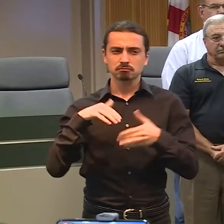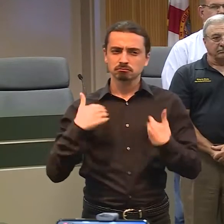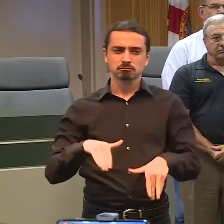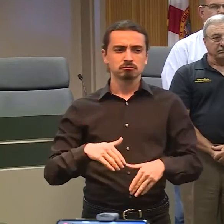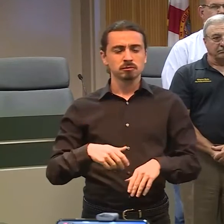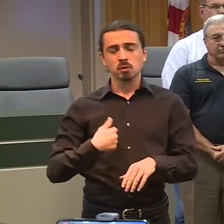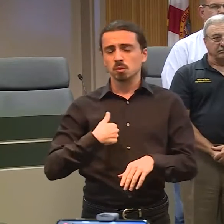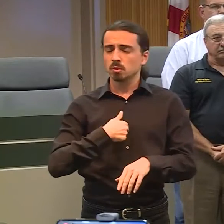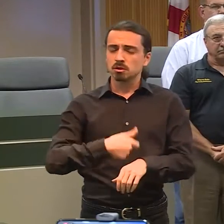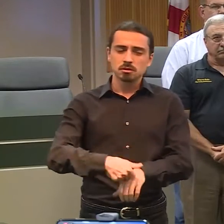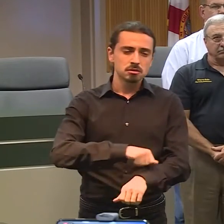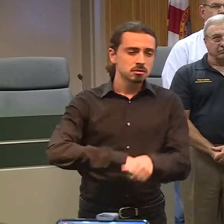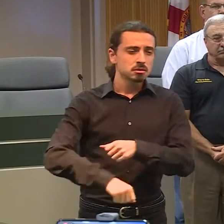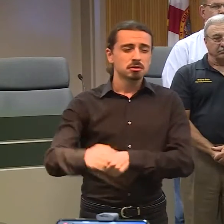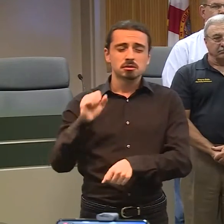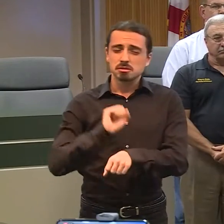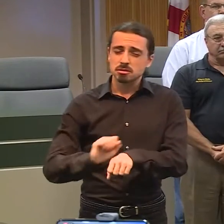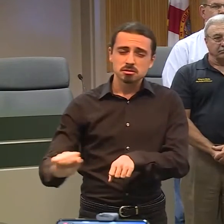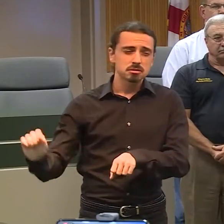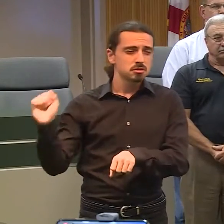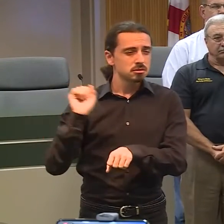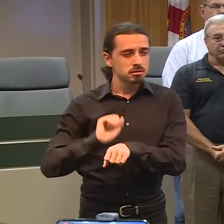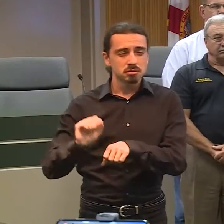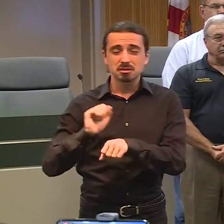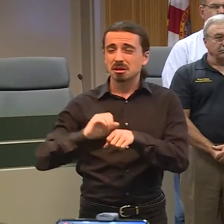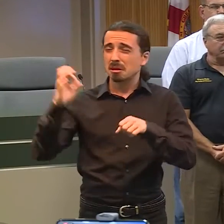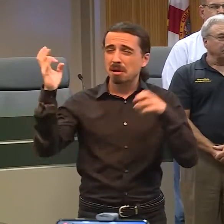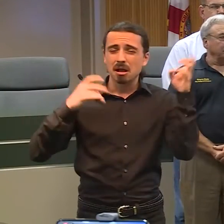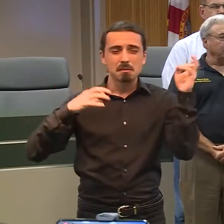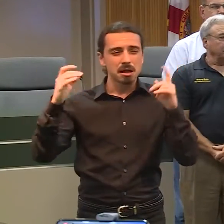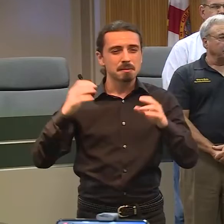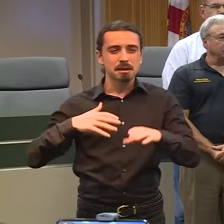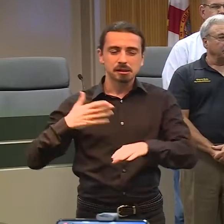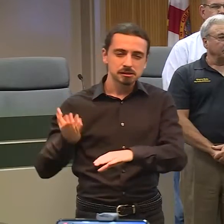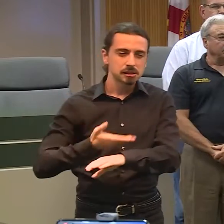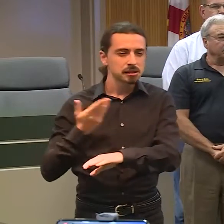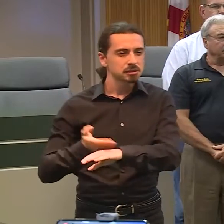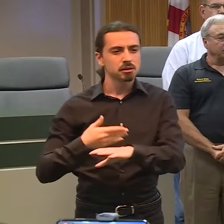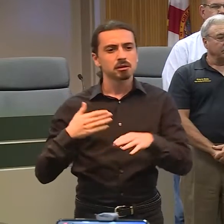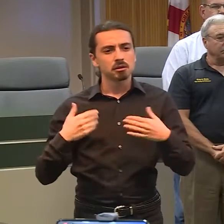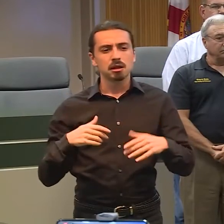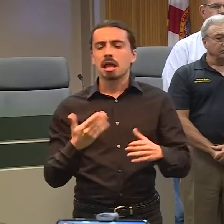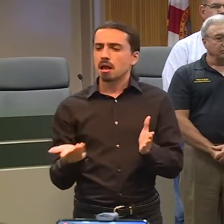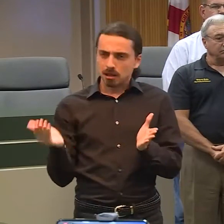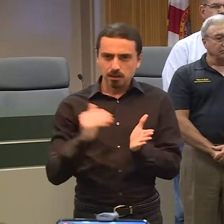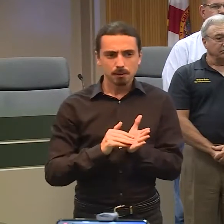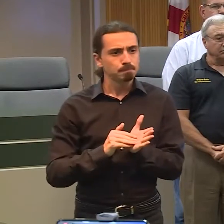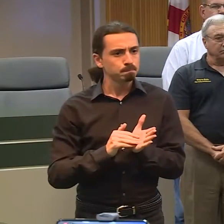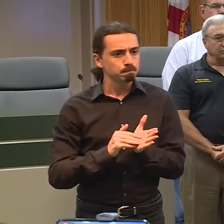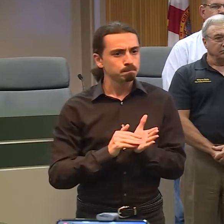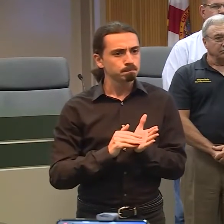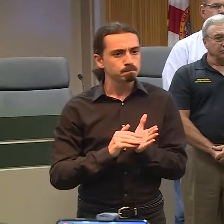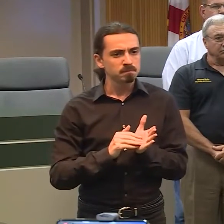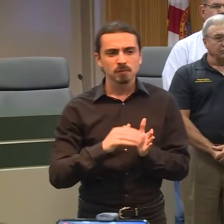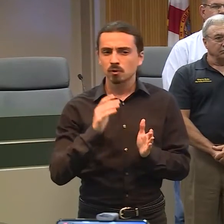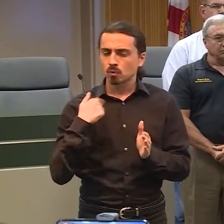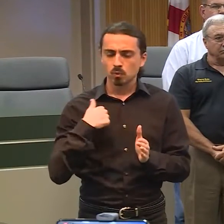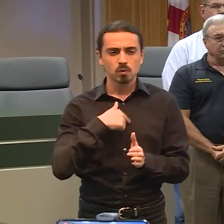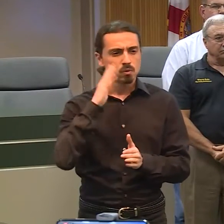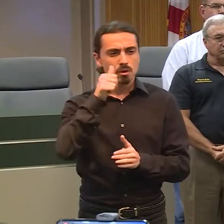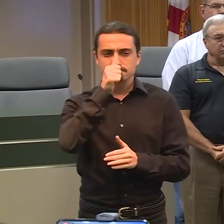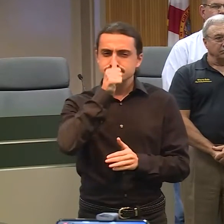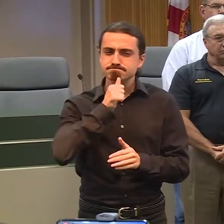know that those folks are on the way, that the help is coming, and we will persevere after the storm is over